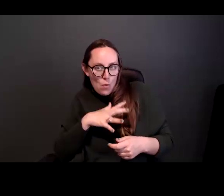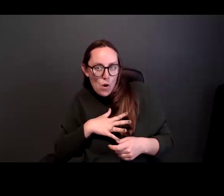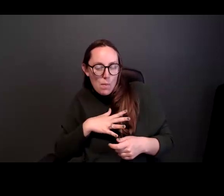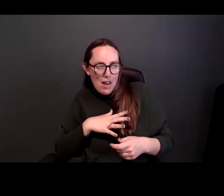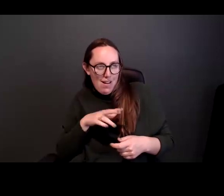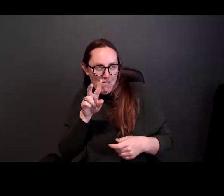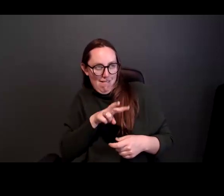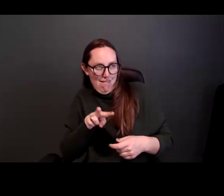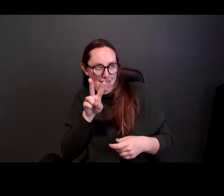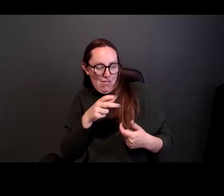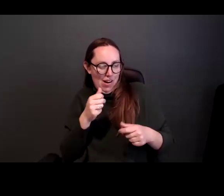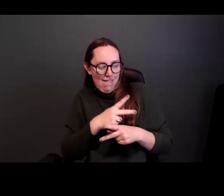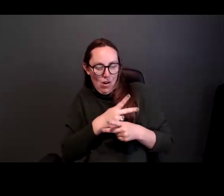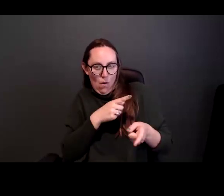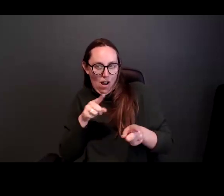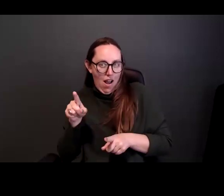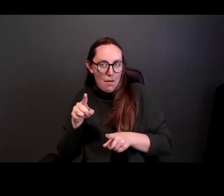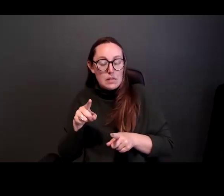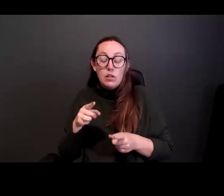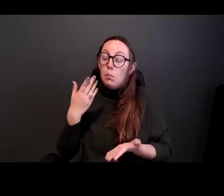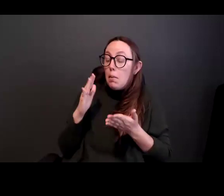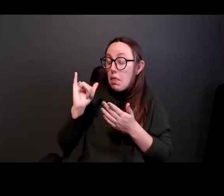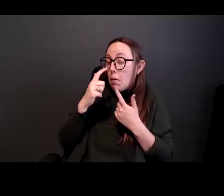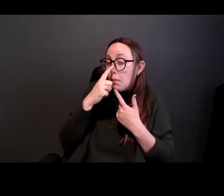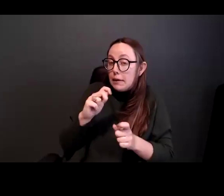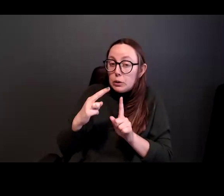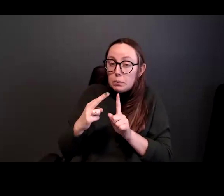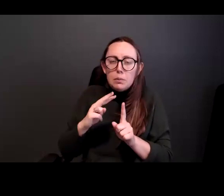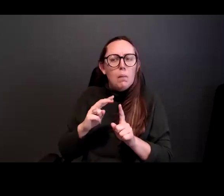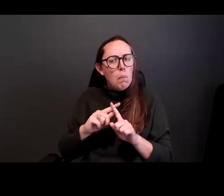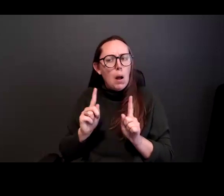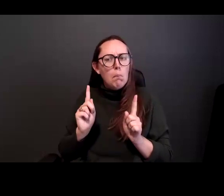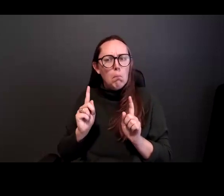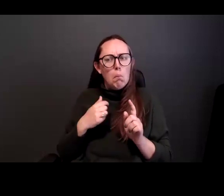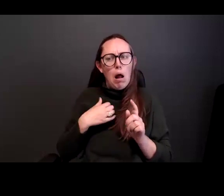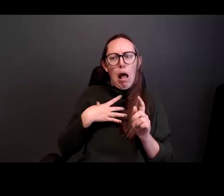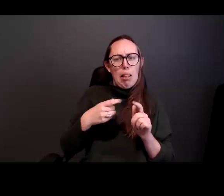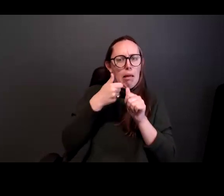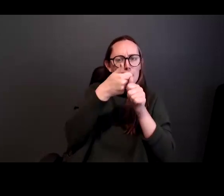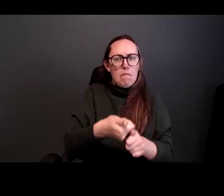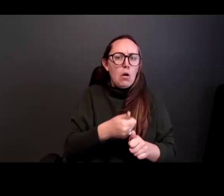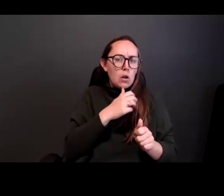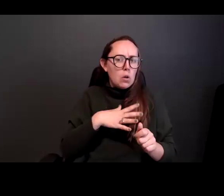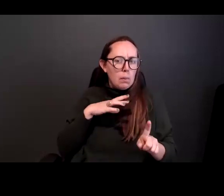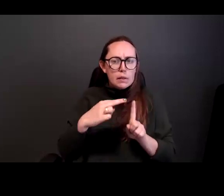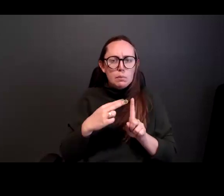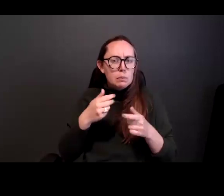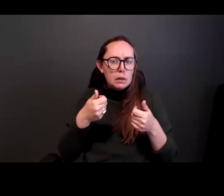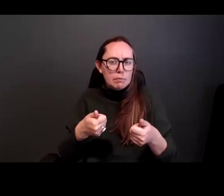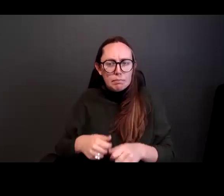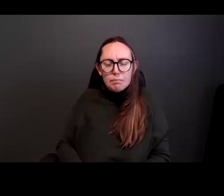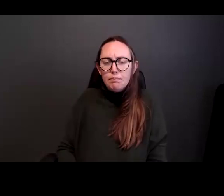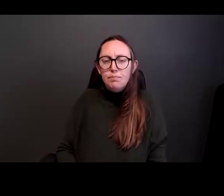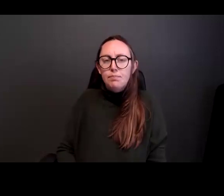do like taking the woman's perspective. Mm-hmm. Okay. Like both of those.